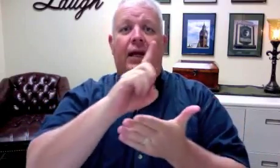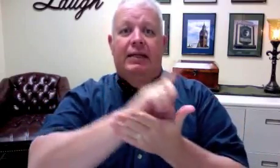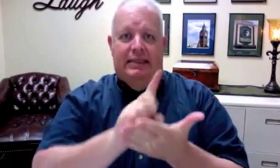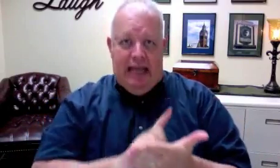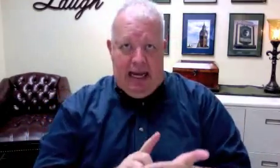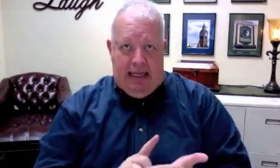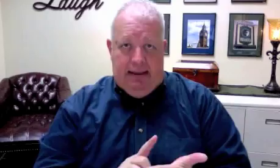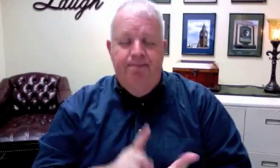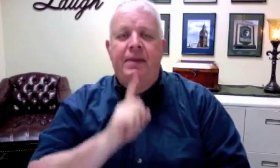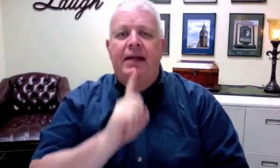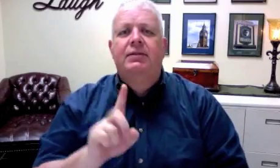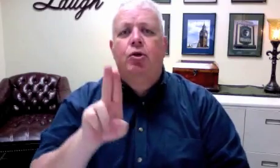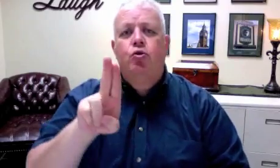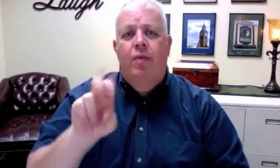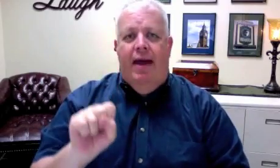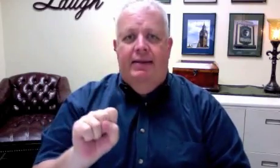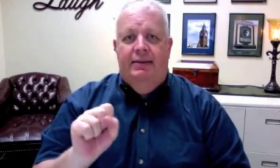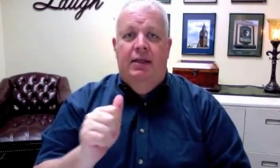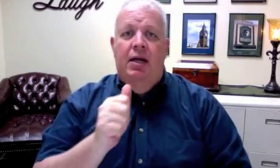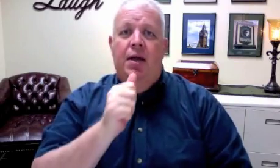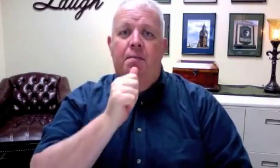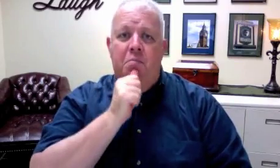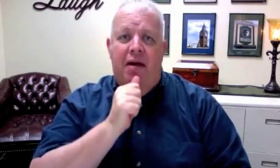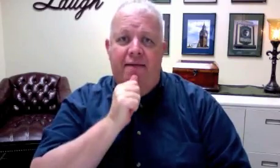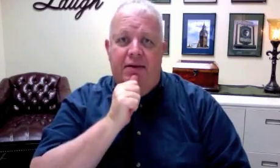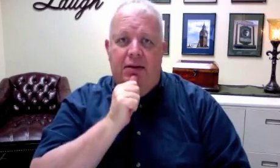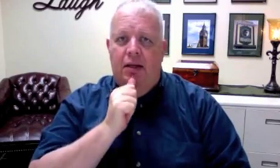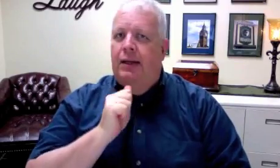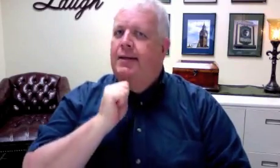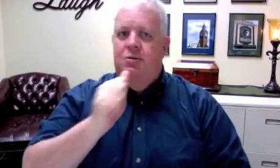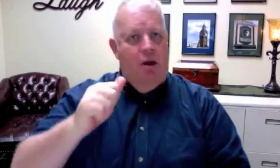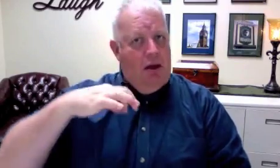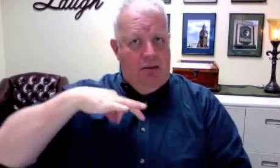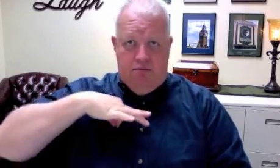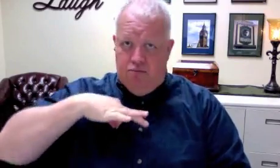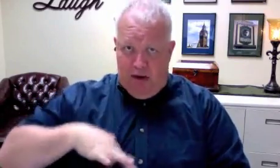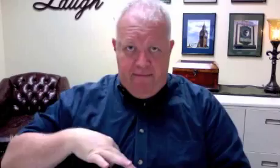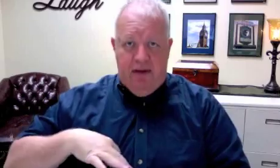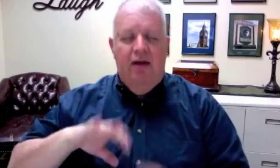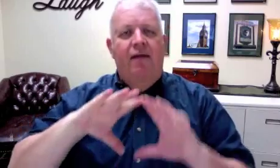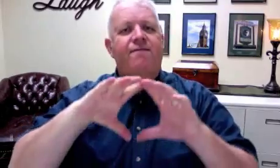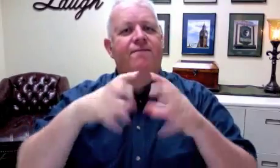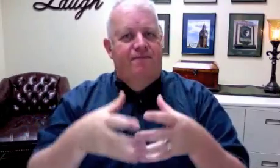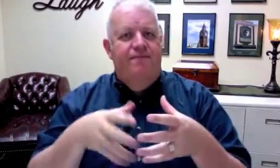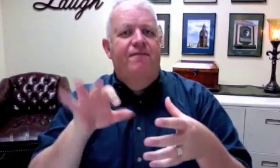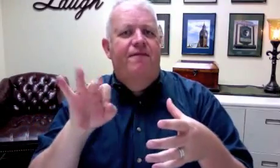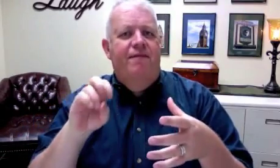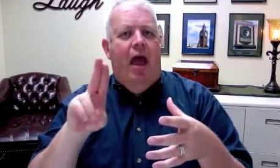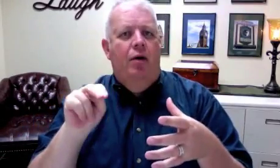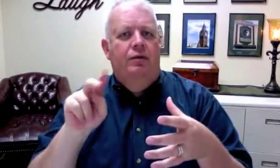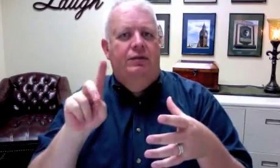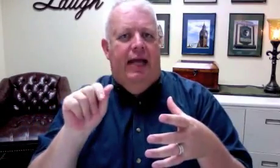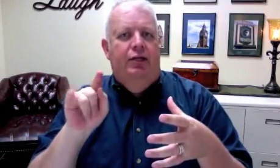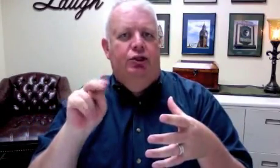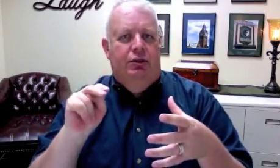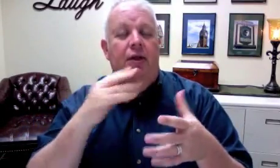is a U.S. private nonprofit foundation, best known for its